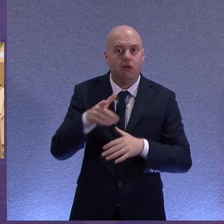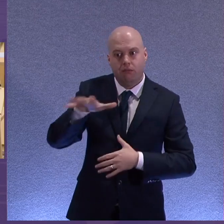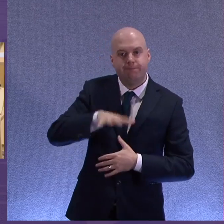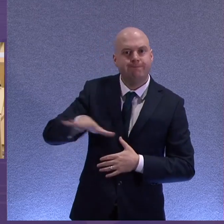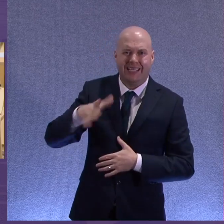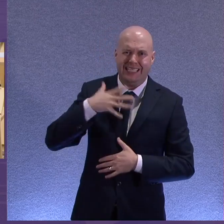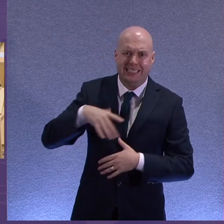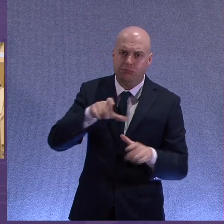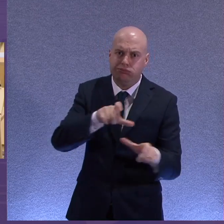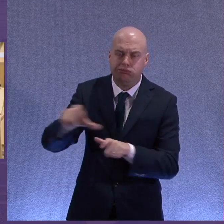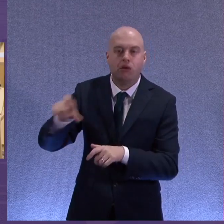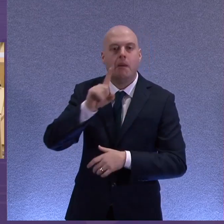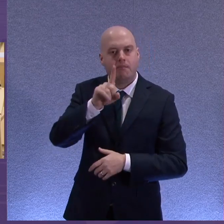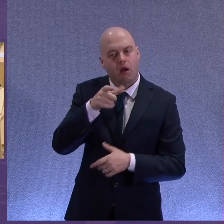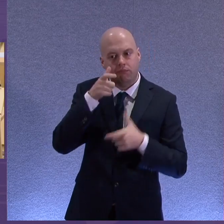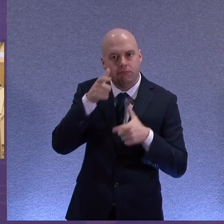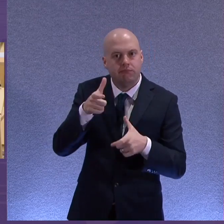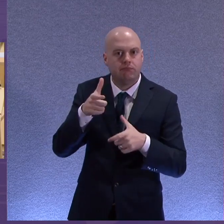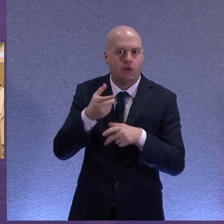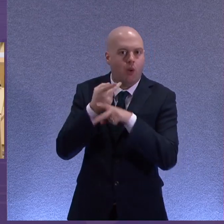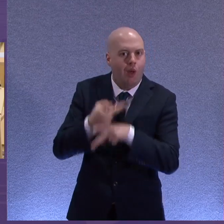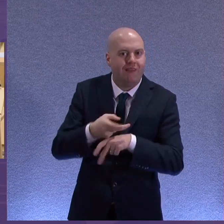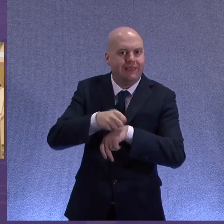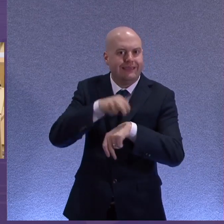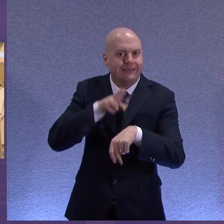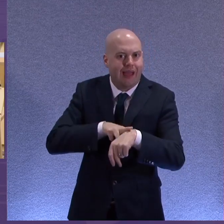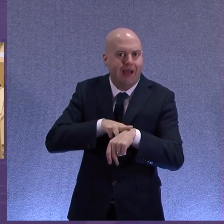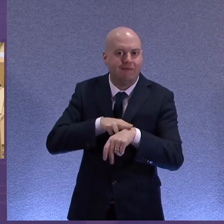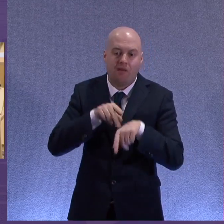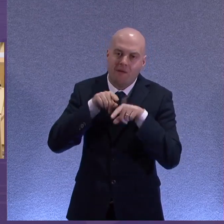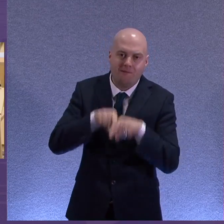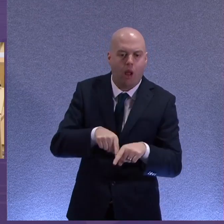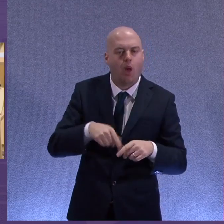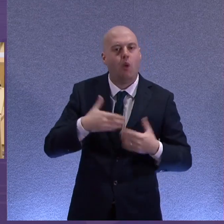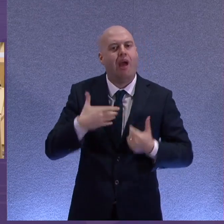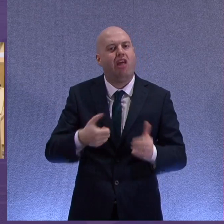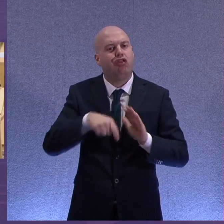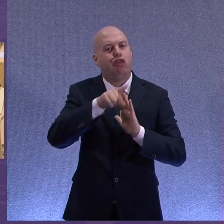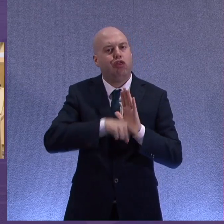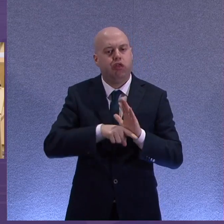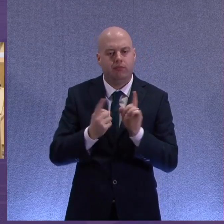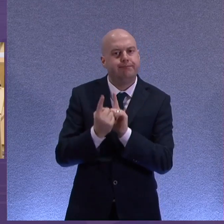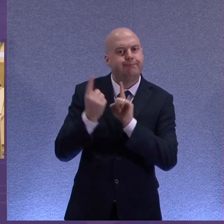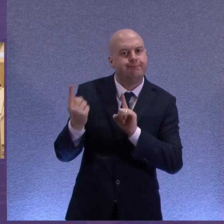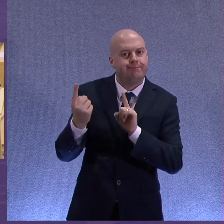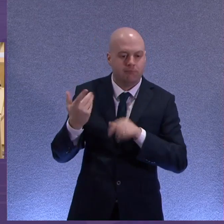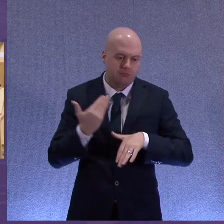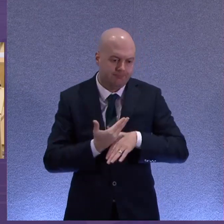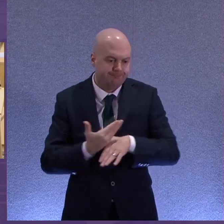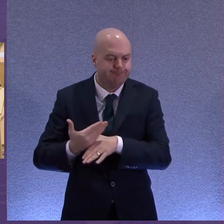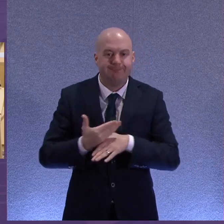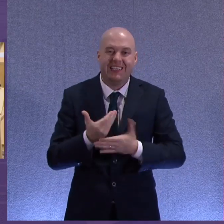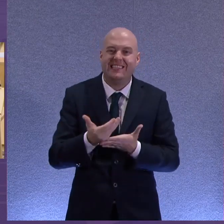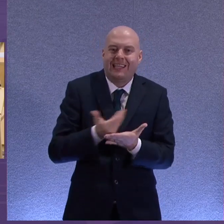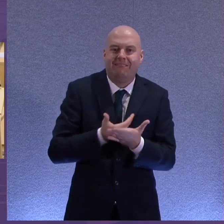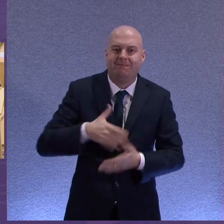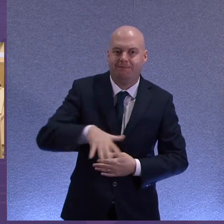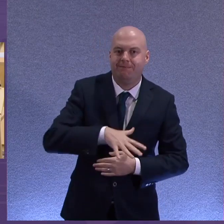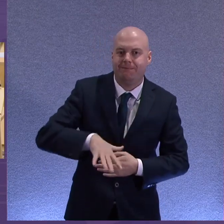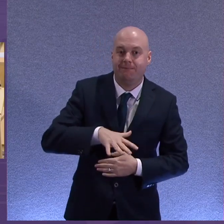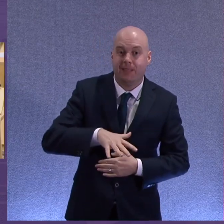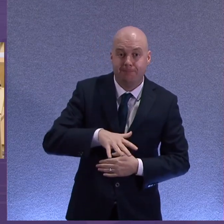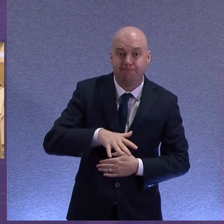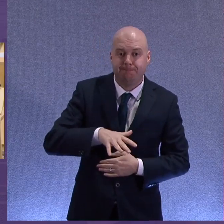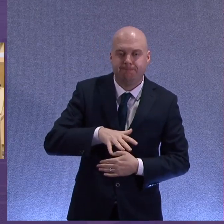of required staff and the social distancing requirements. However, I am aware that there will be many businesses out there that don't fit